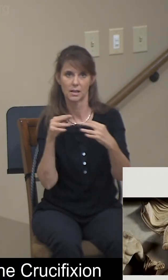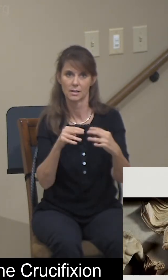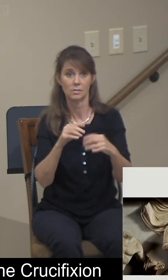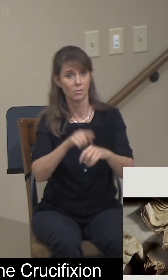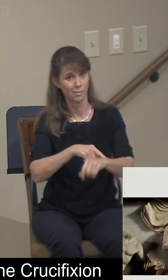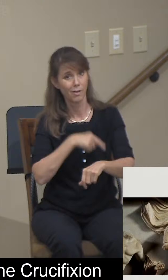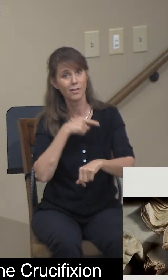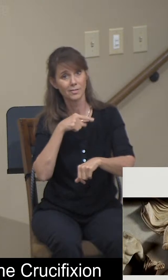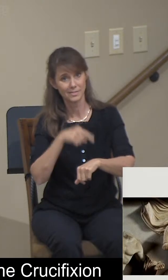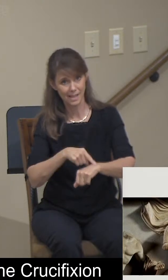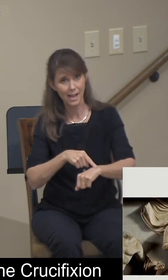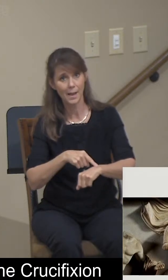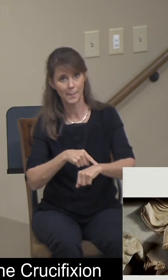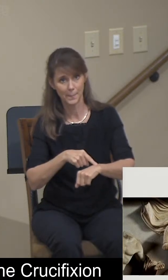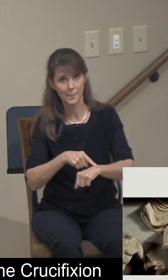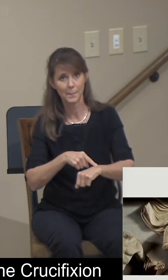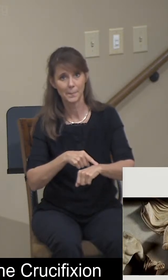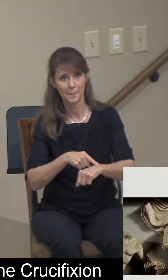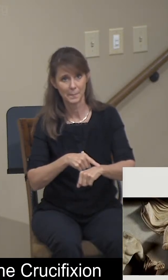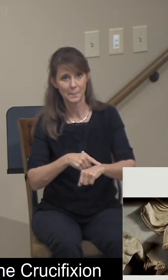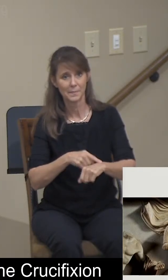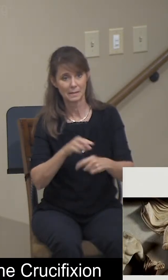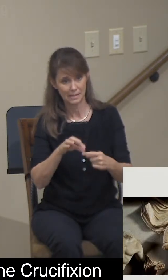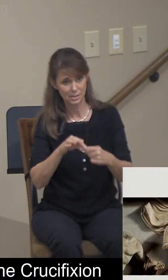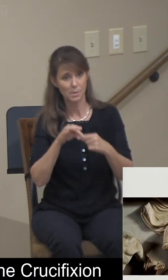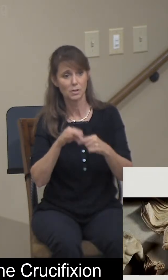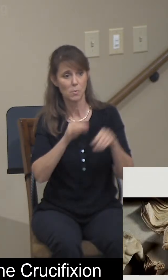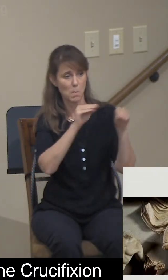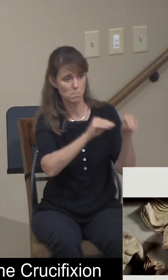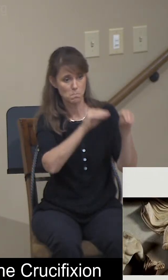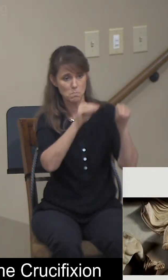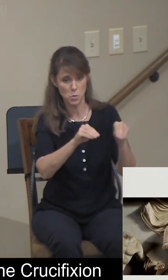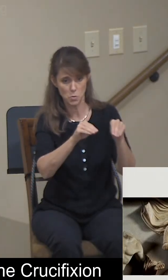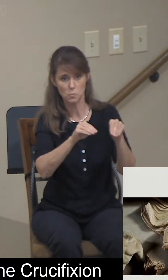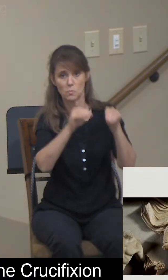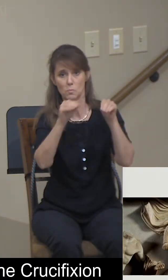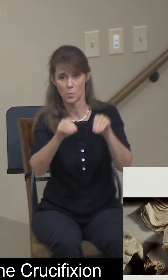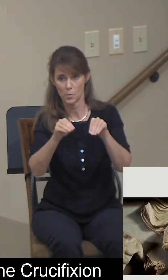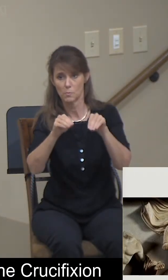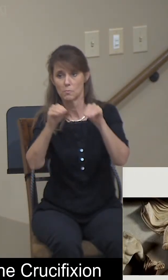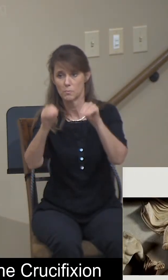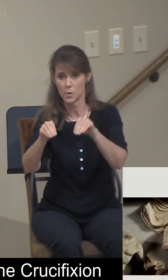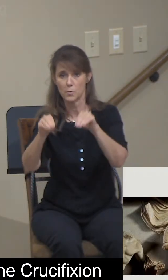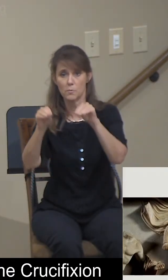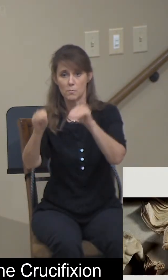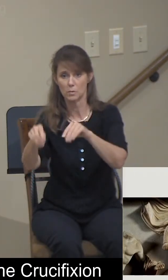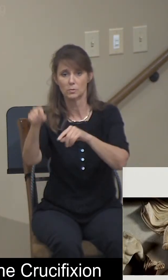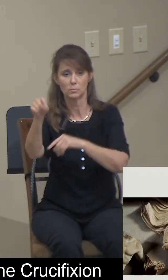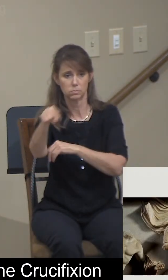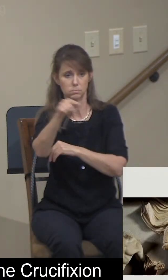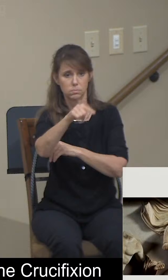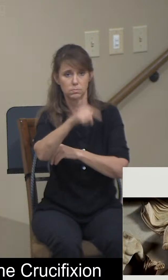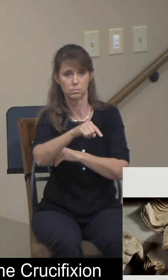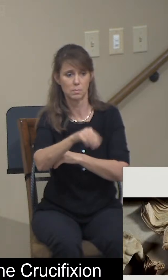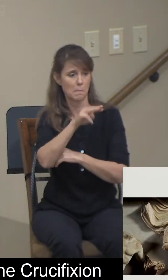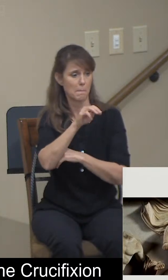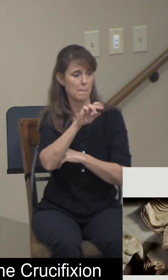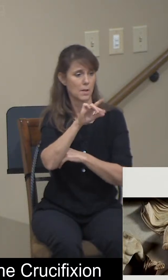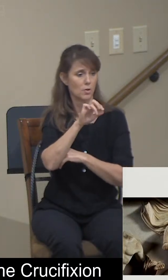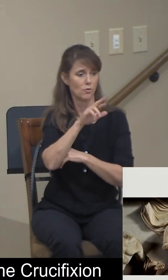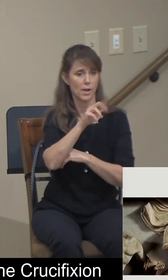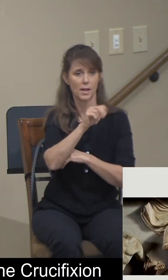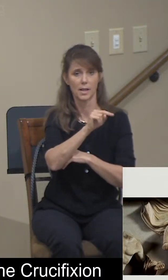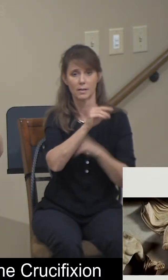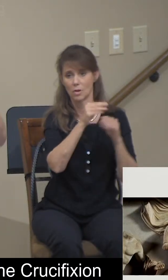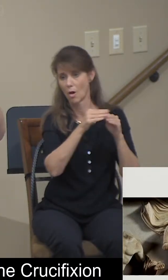time, especially when you're moving constantly all across the Mediterranean and as far east as India.